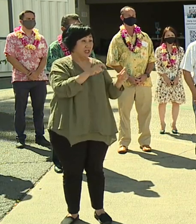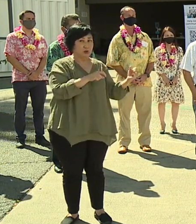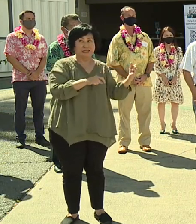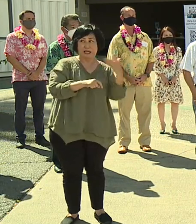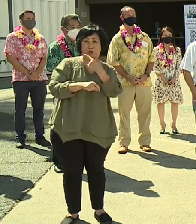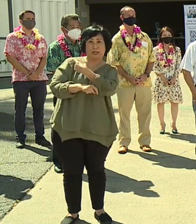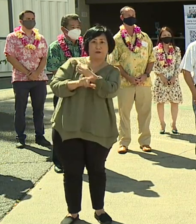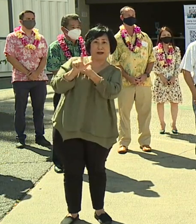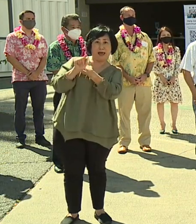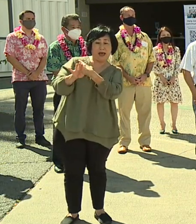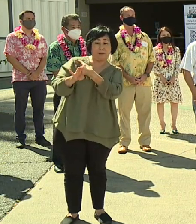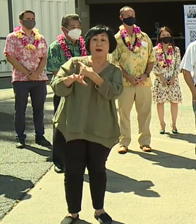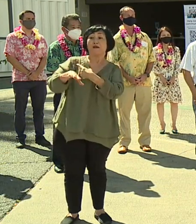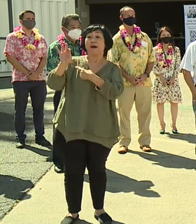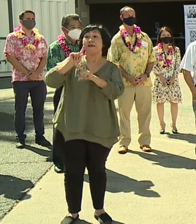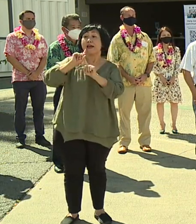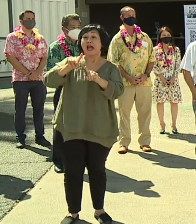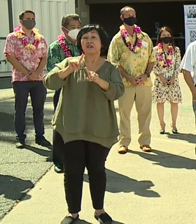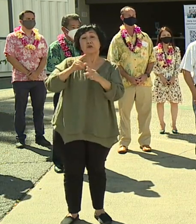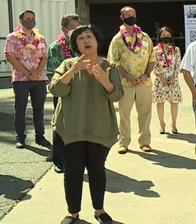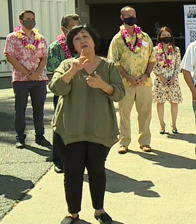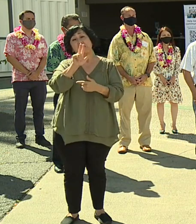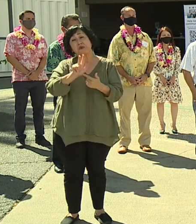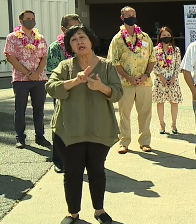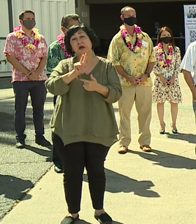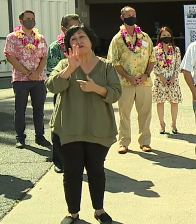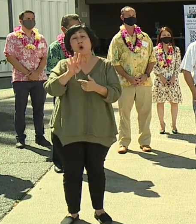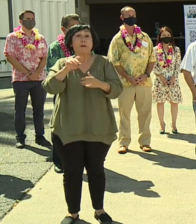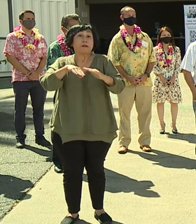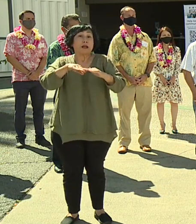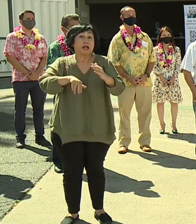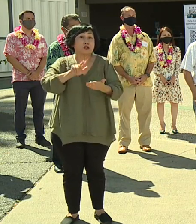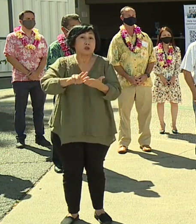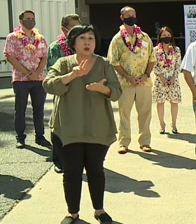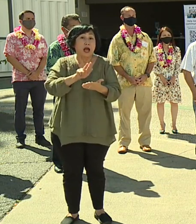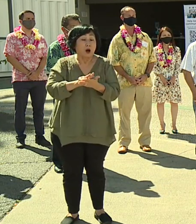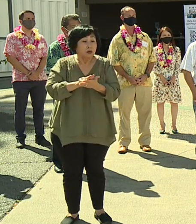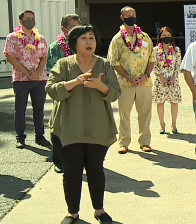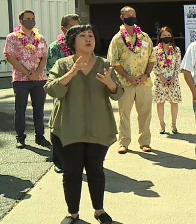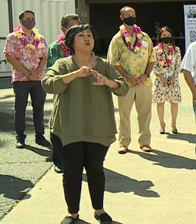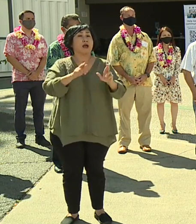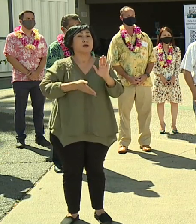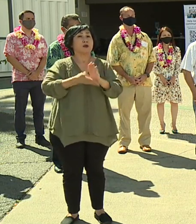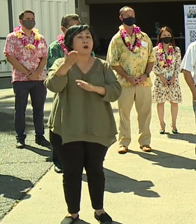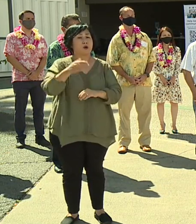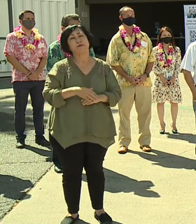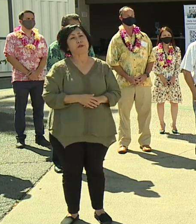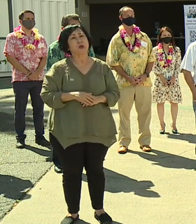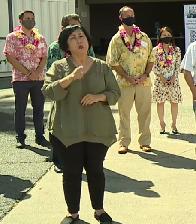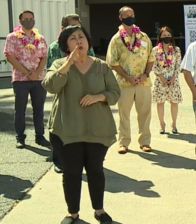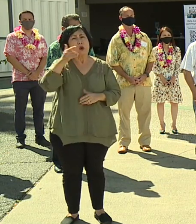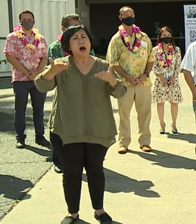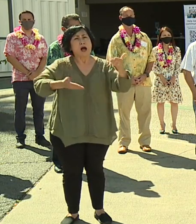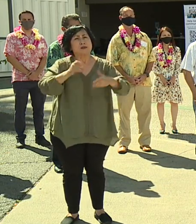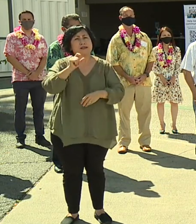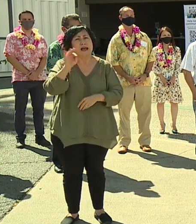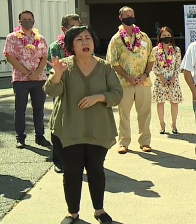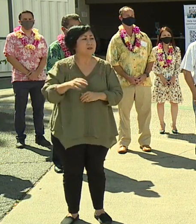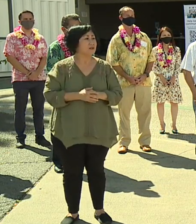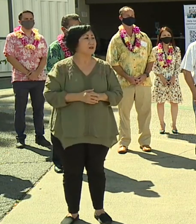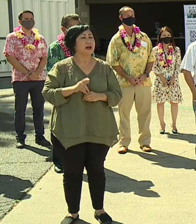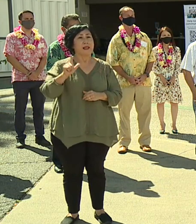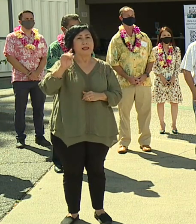here, and you could get your results in 3 hours or, I believe, less right now. So the people who are hired are licensed